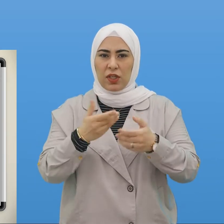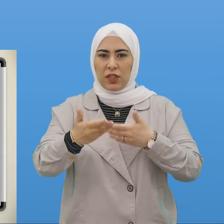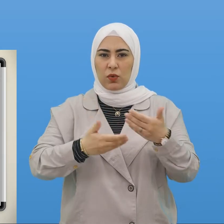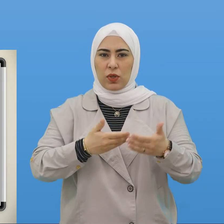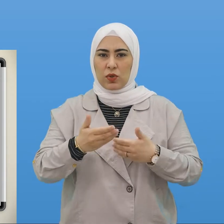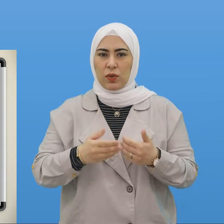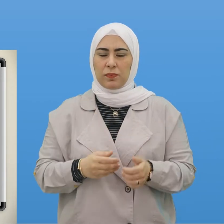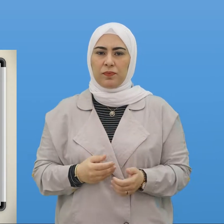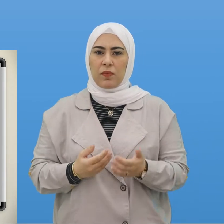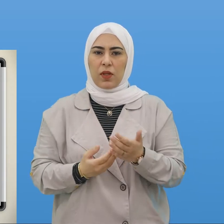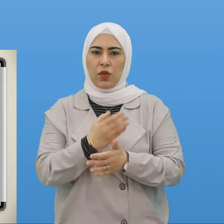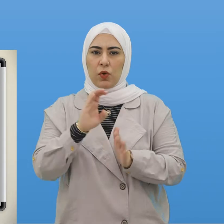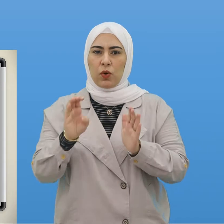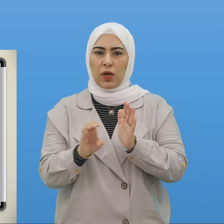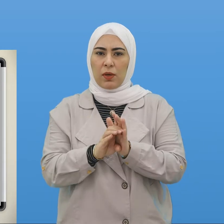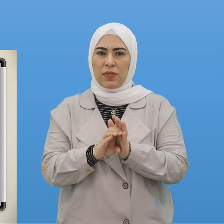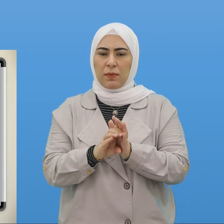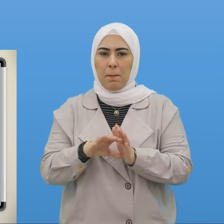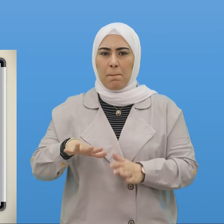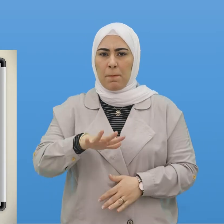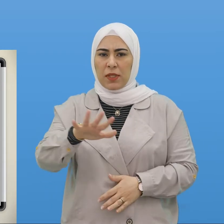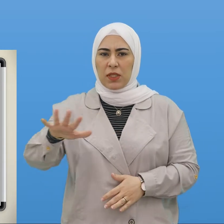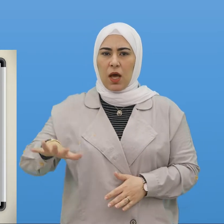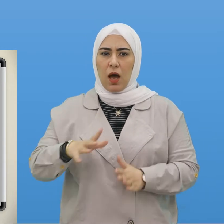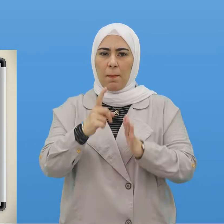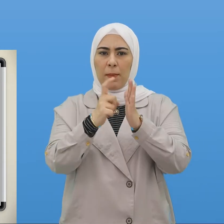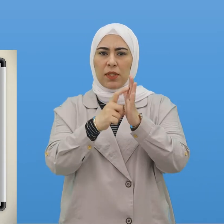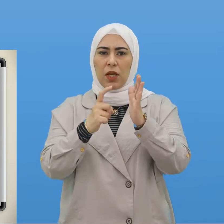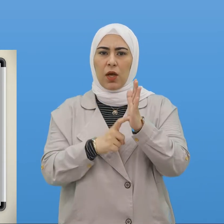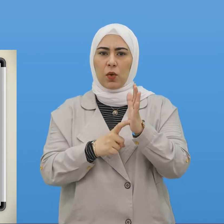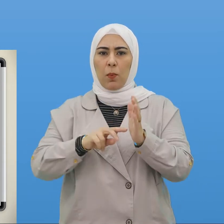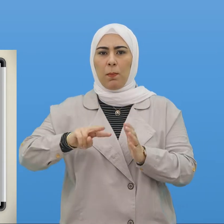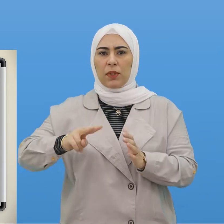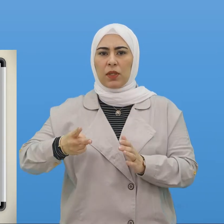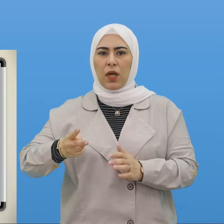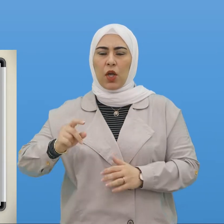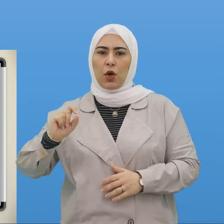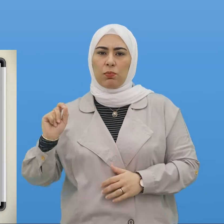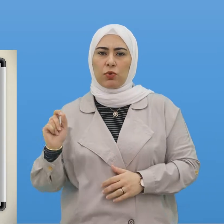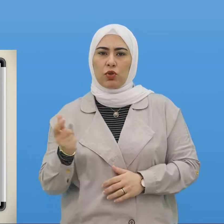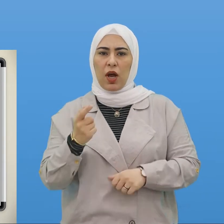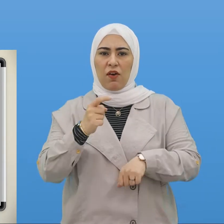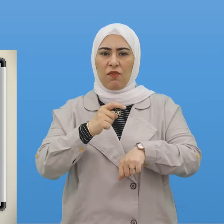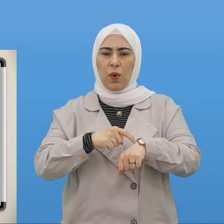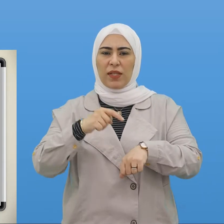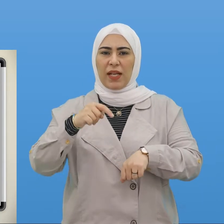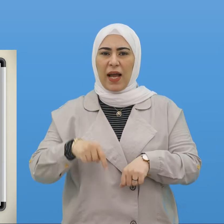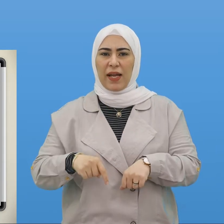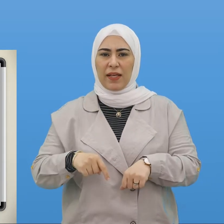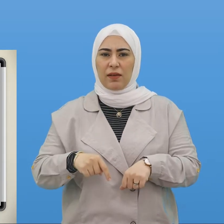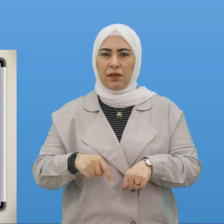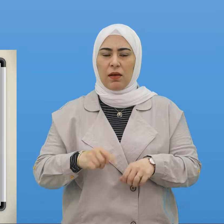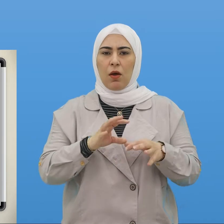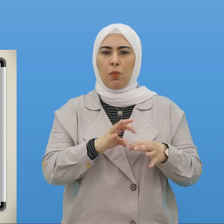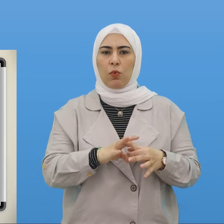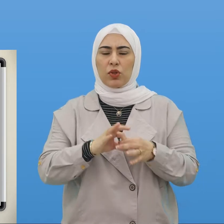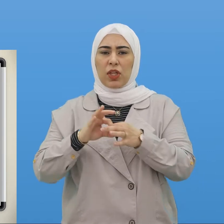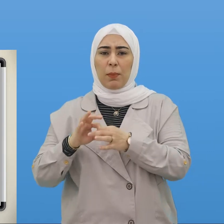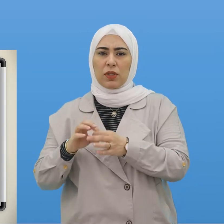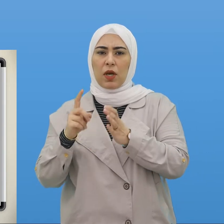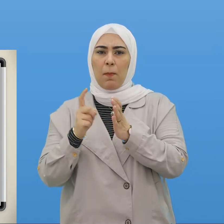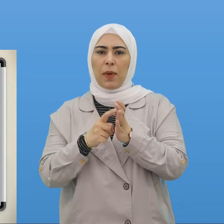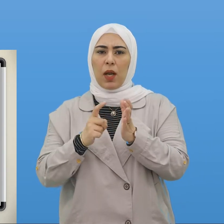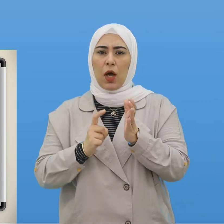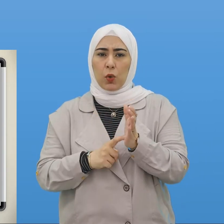find out. New crimes. An area of the law which is changing very quickly in the modern world is the law related